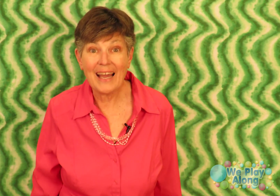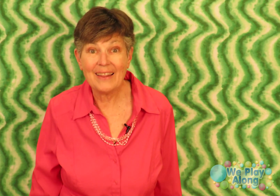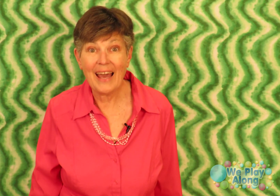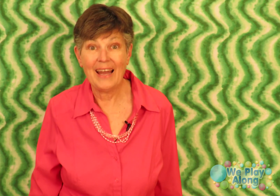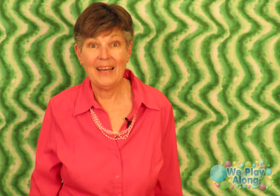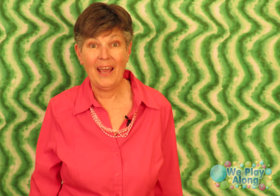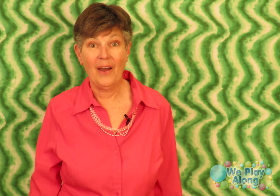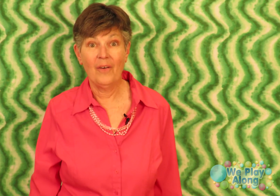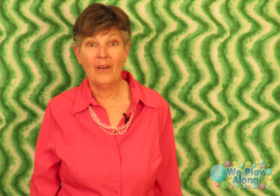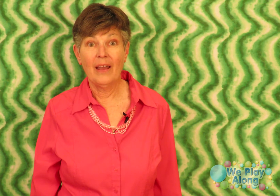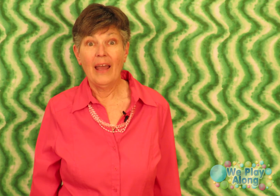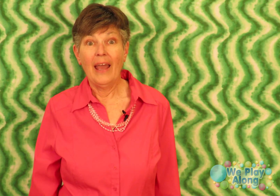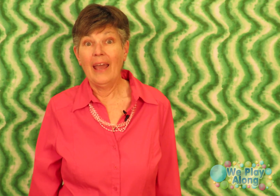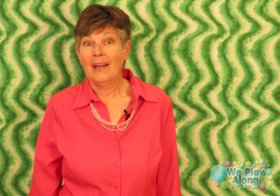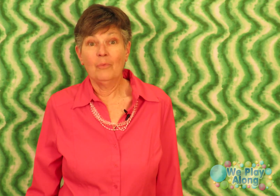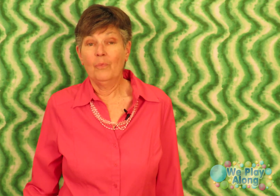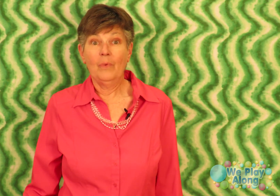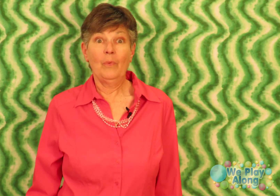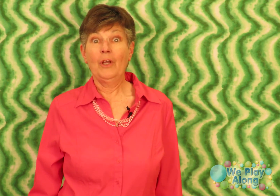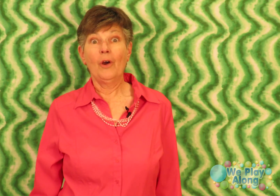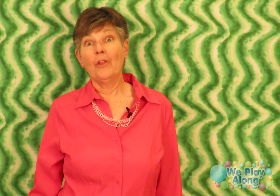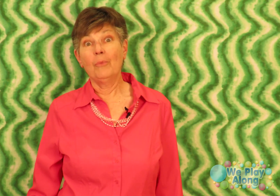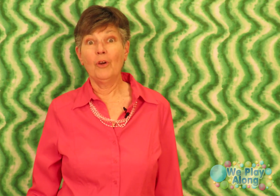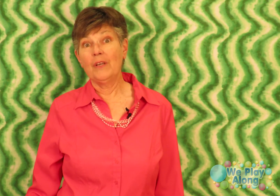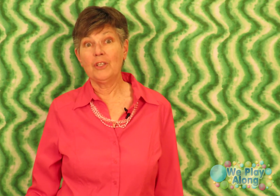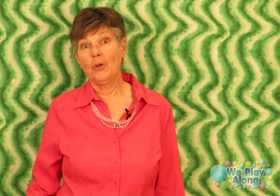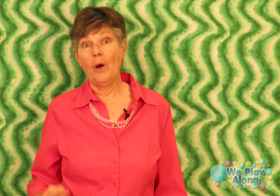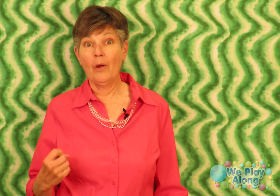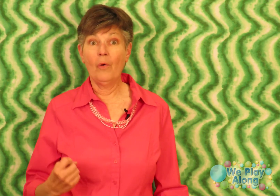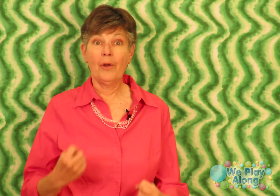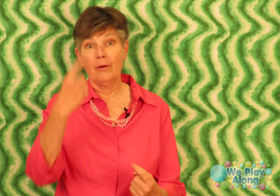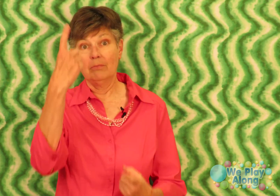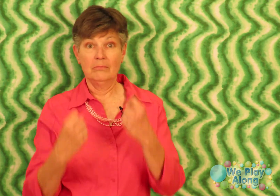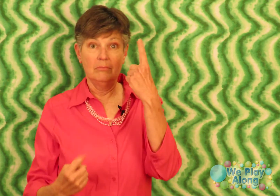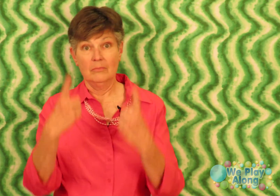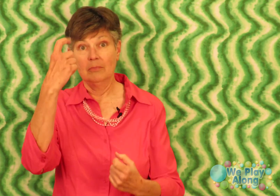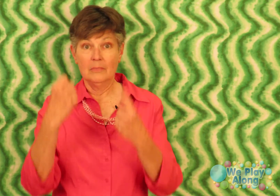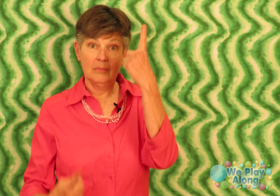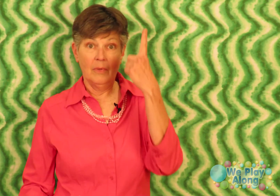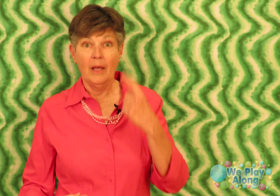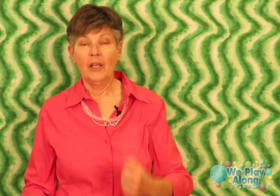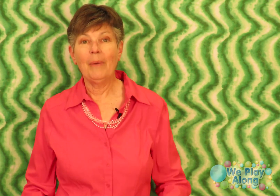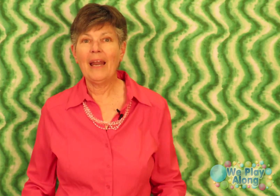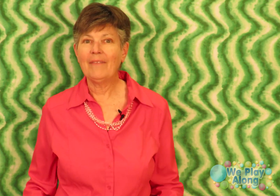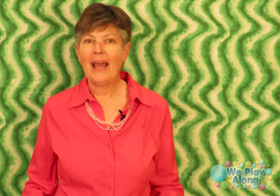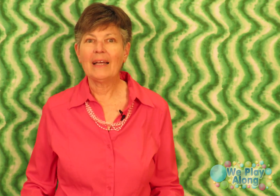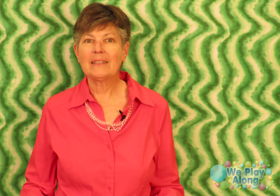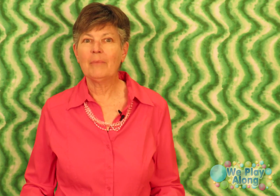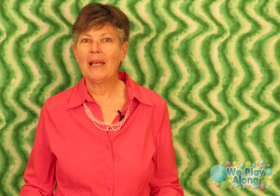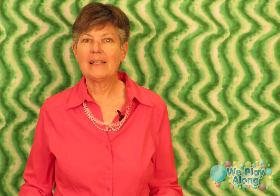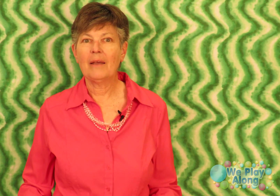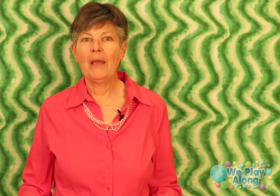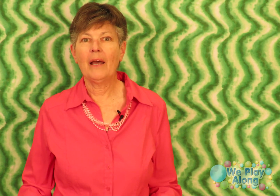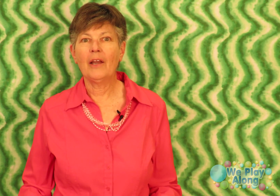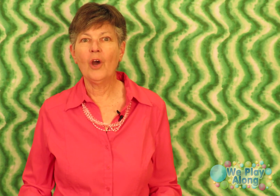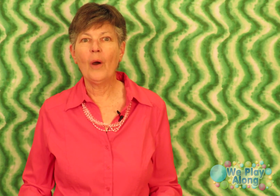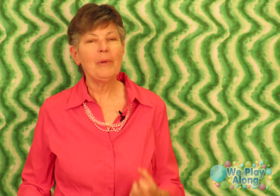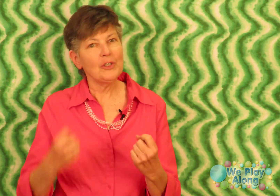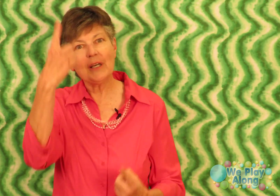sign that now. And when you go to the movies and you want to order, you might have to ask somebody because they may not know it, but you could